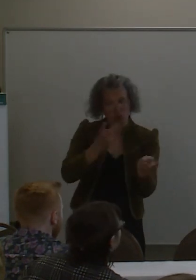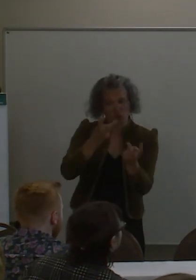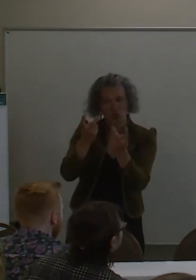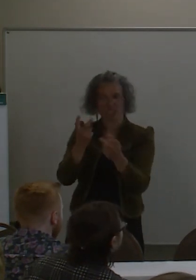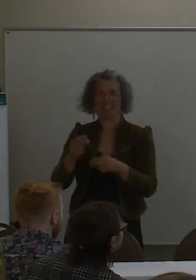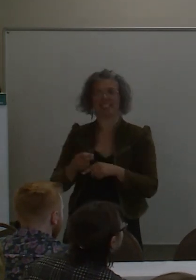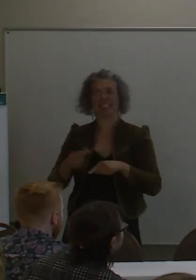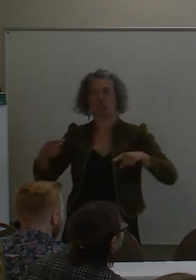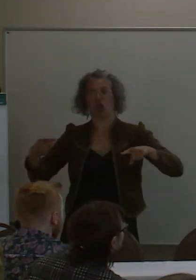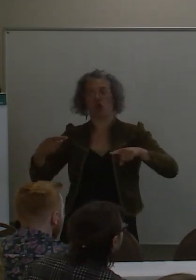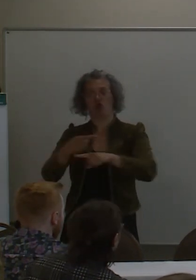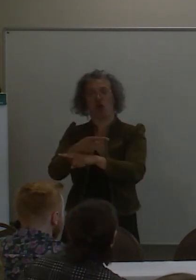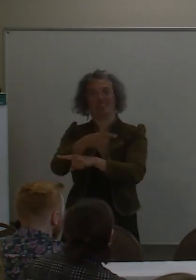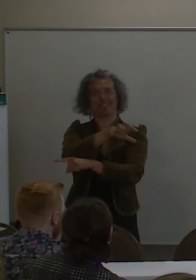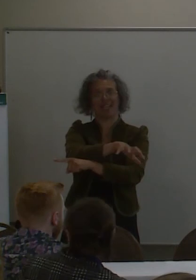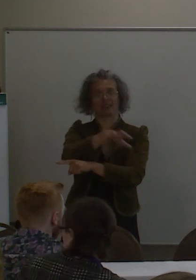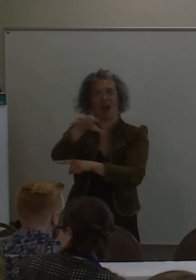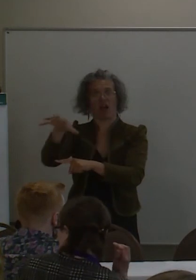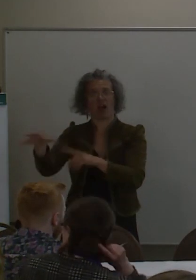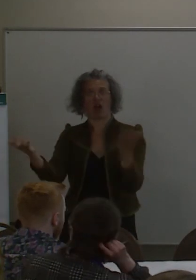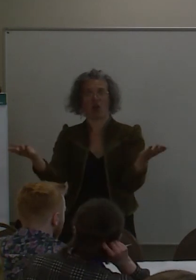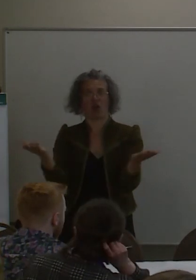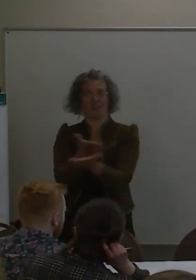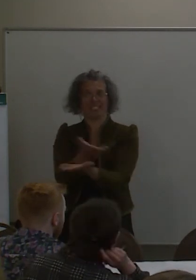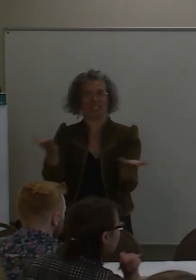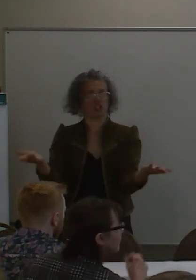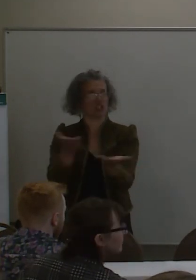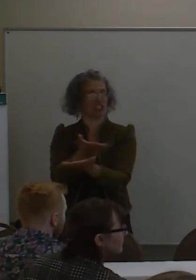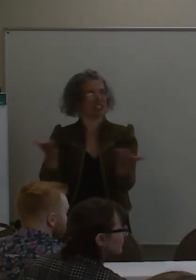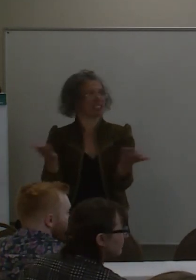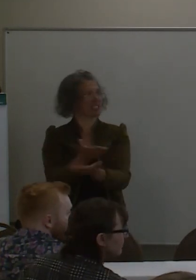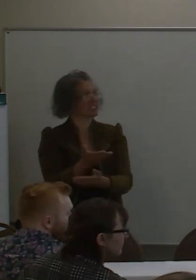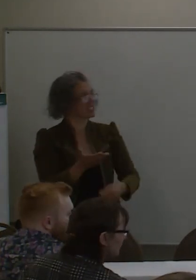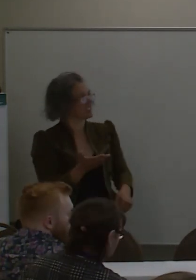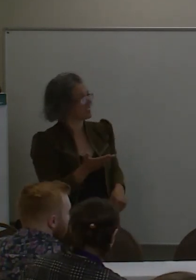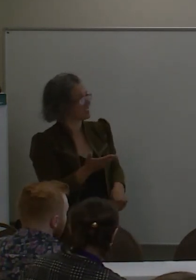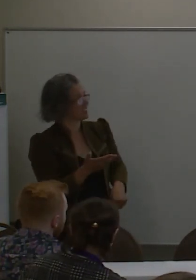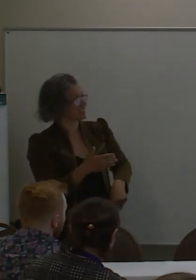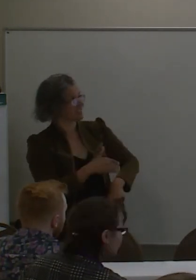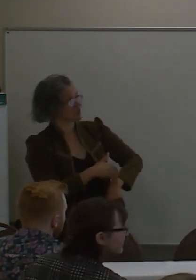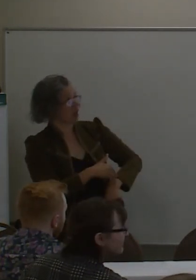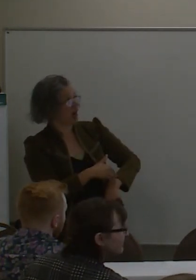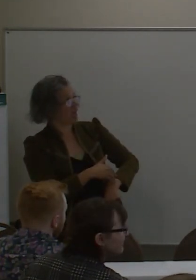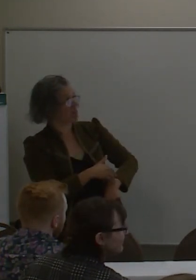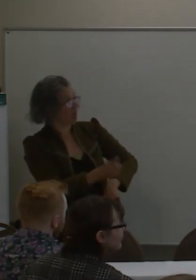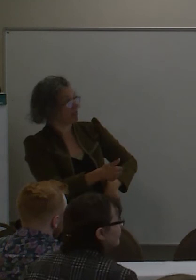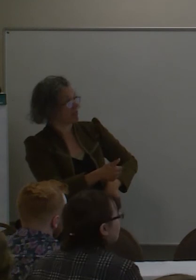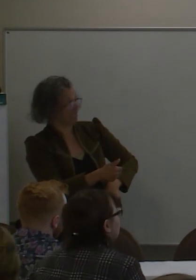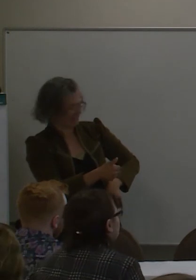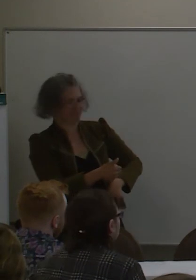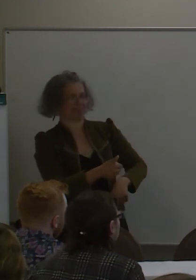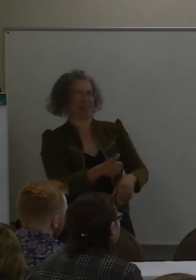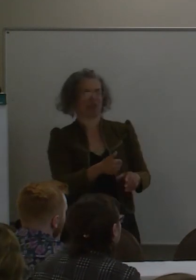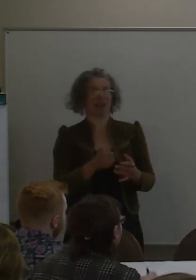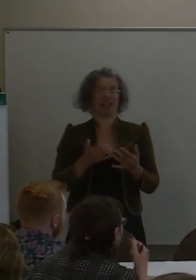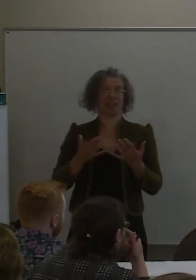cross-sector conversations. How's my time? Am I fine? Okay. So where we